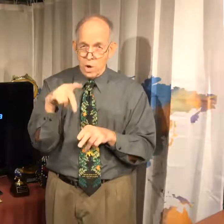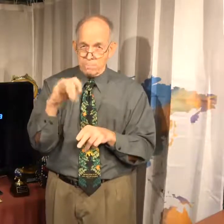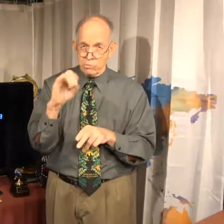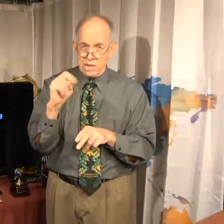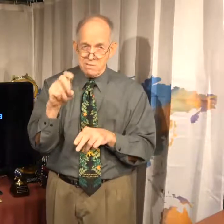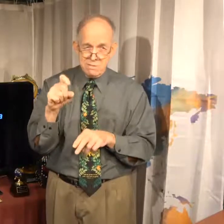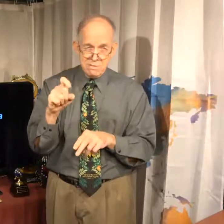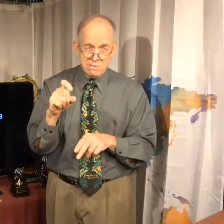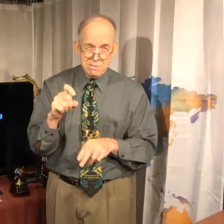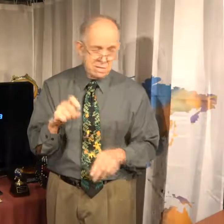serpent?